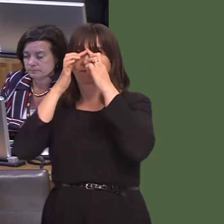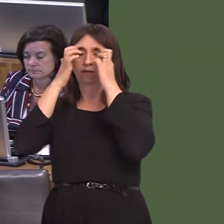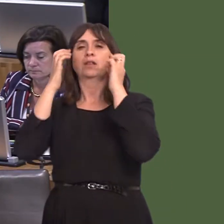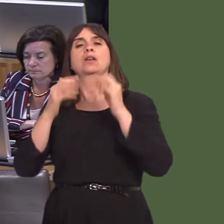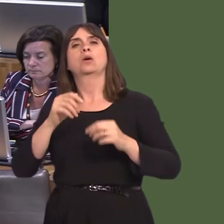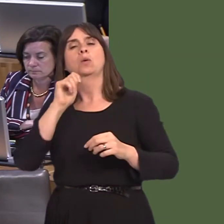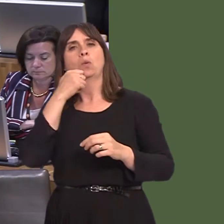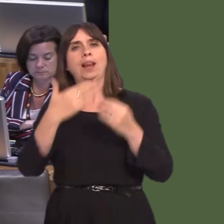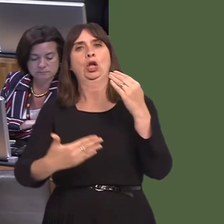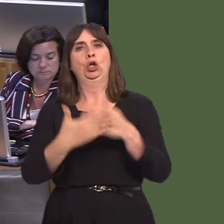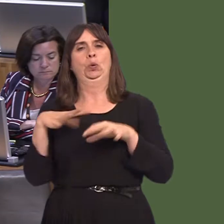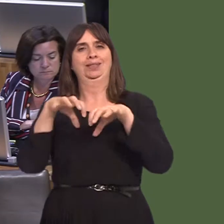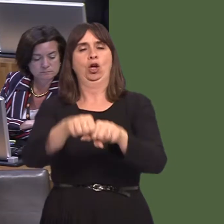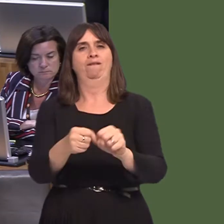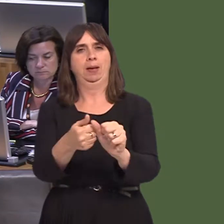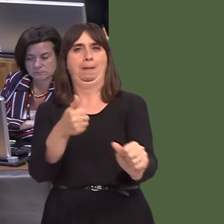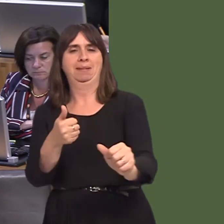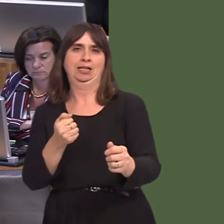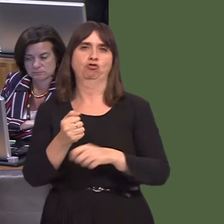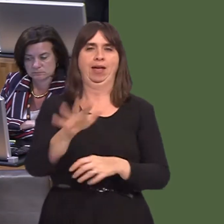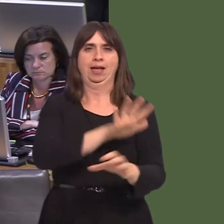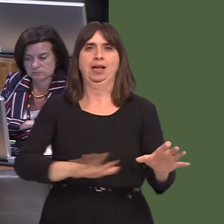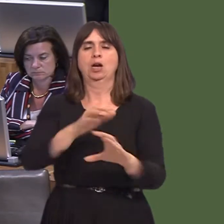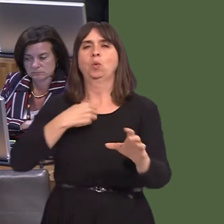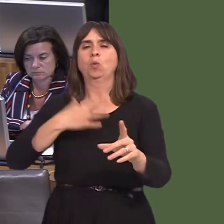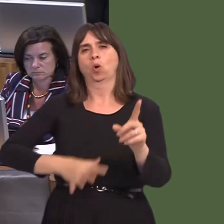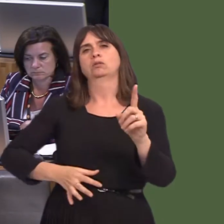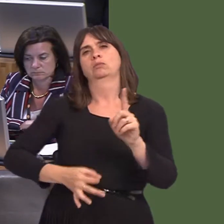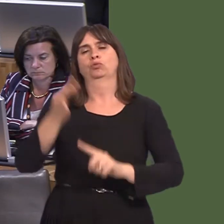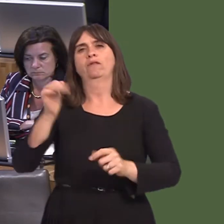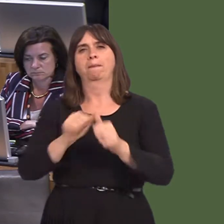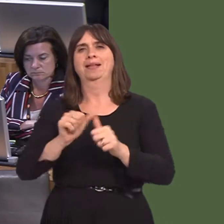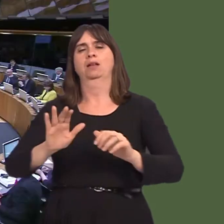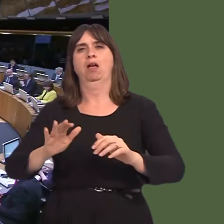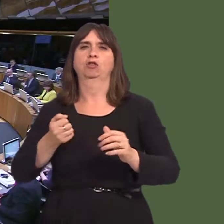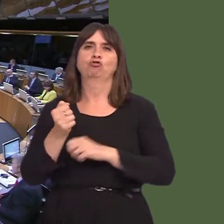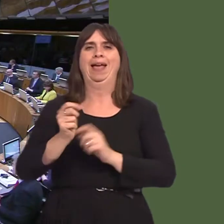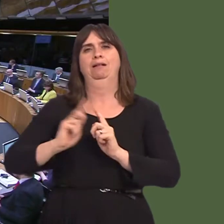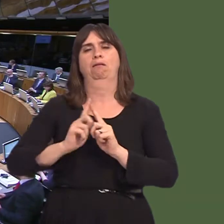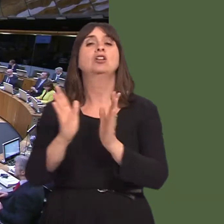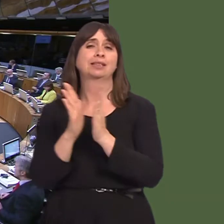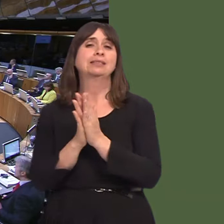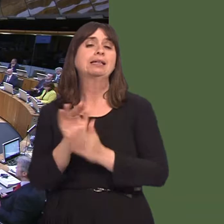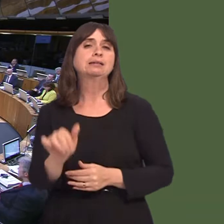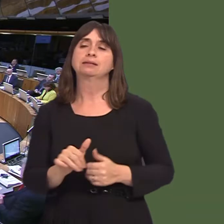part of the work that's been put into that, we would want to see enhanced Sunday services. Paul Davis.